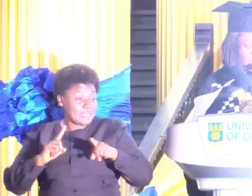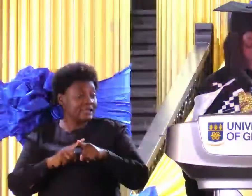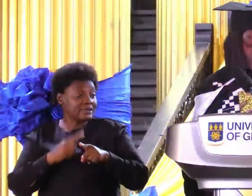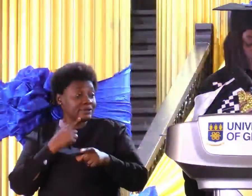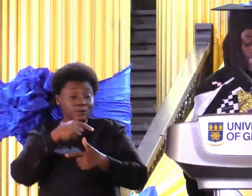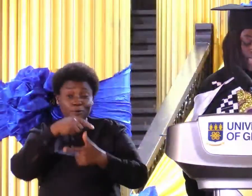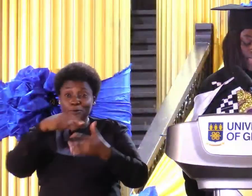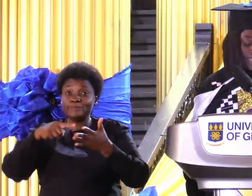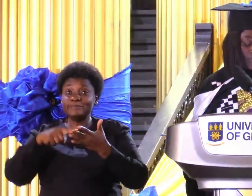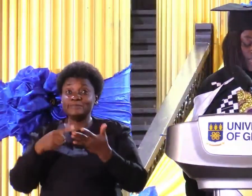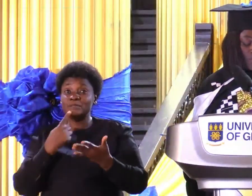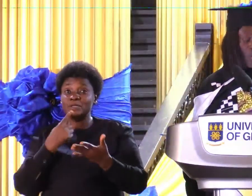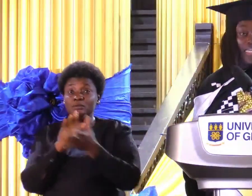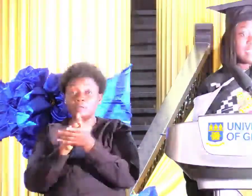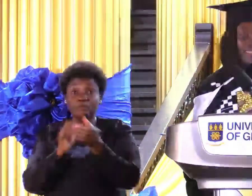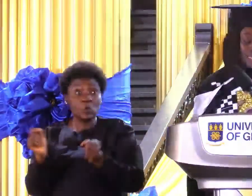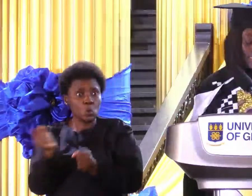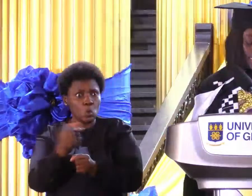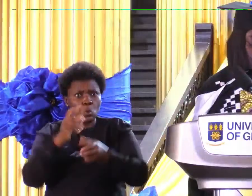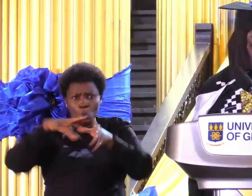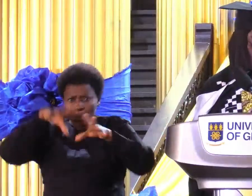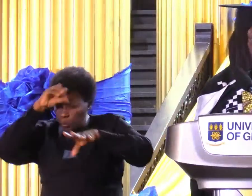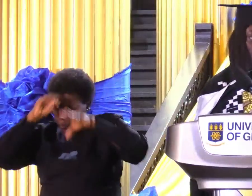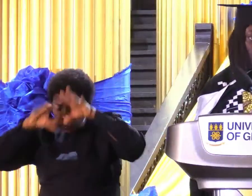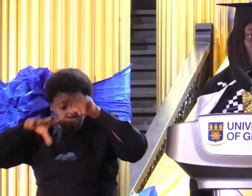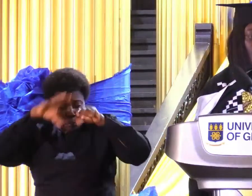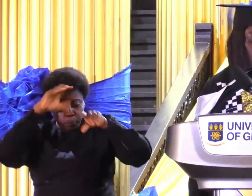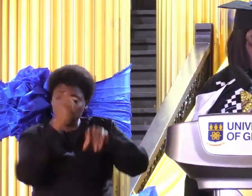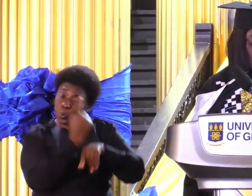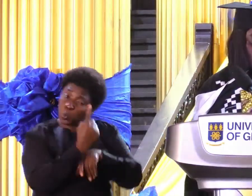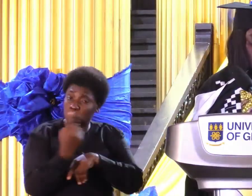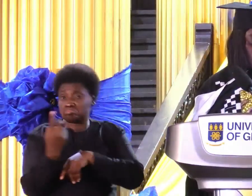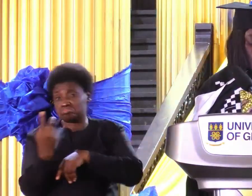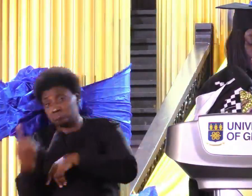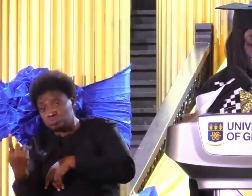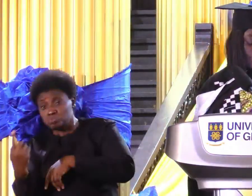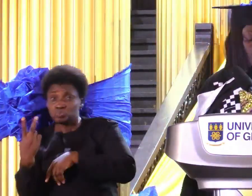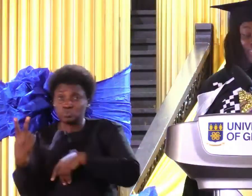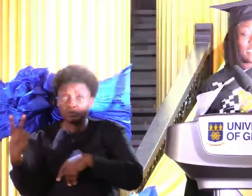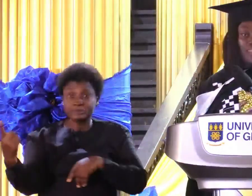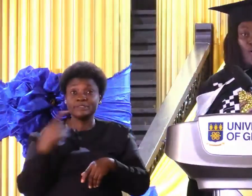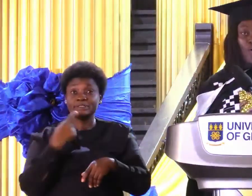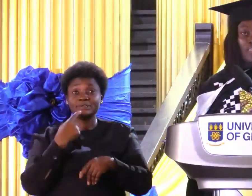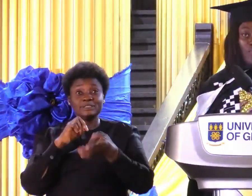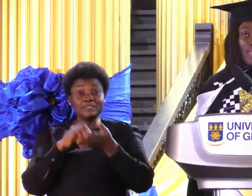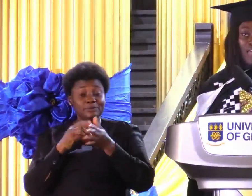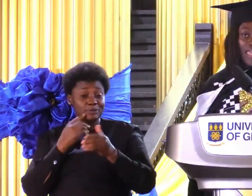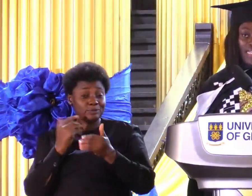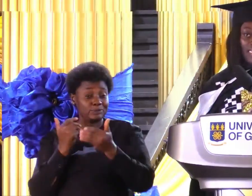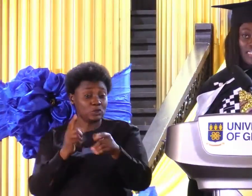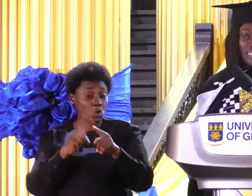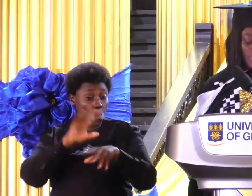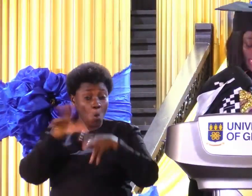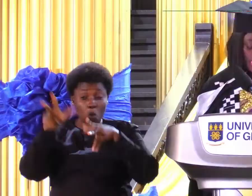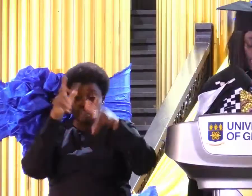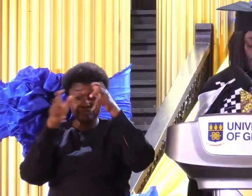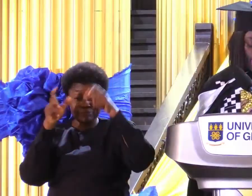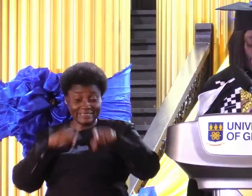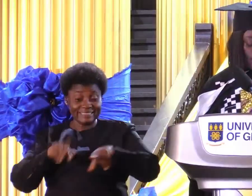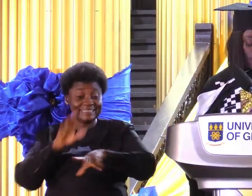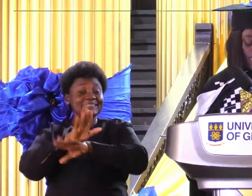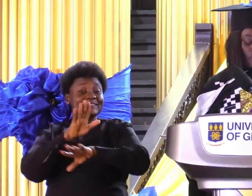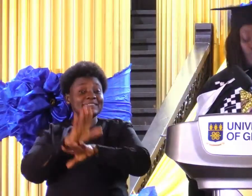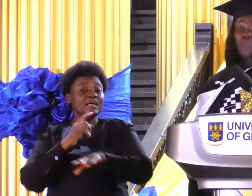herbs. I believe we have all learned a thing or two. So to aid us in processing all that we have heard this evening,